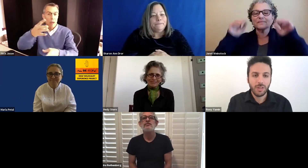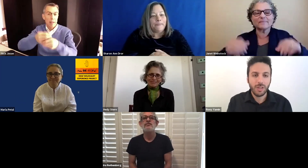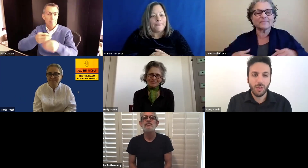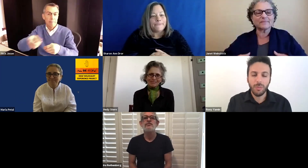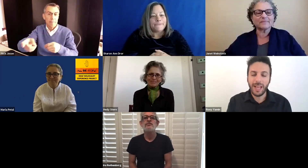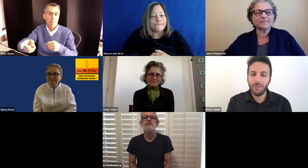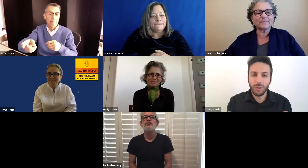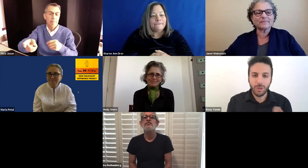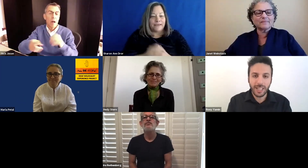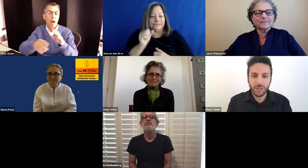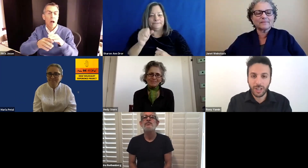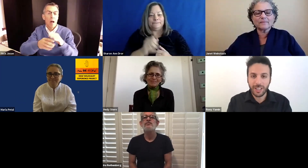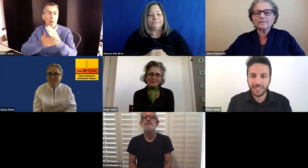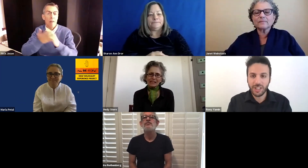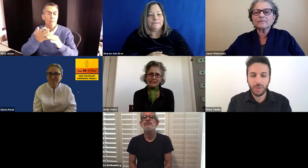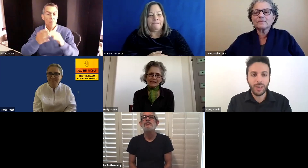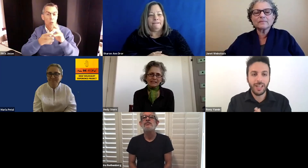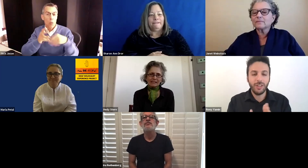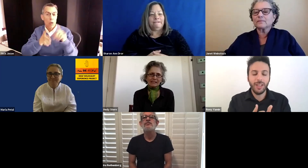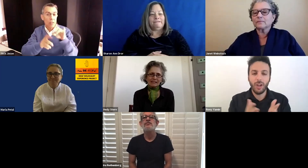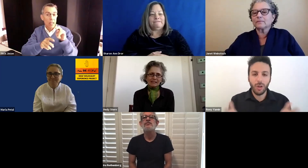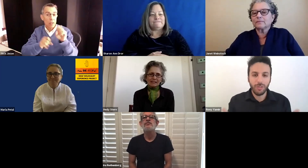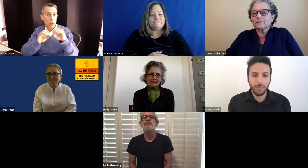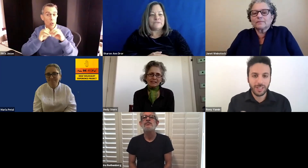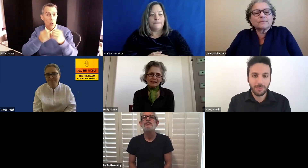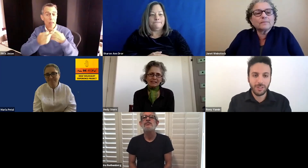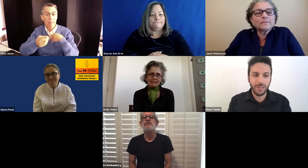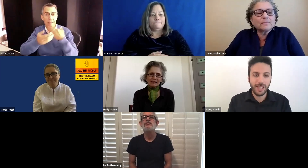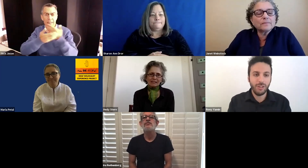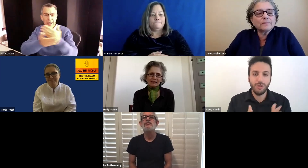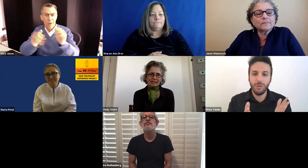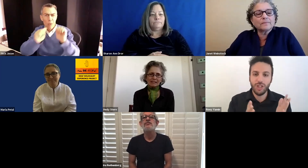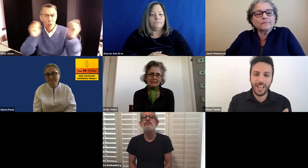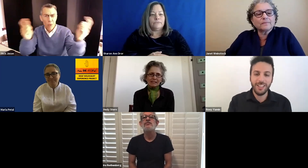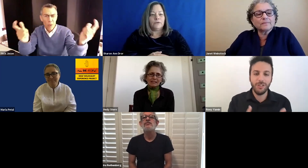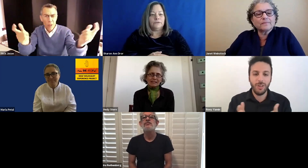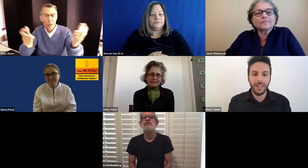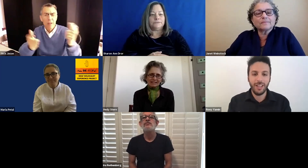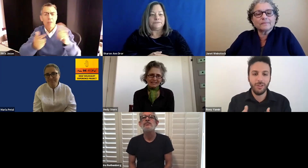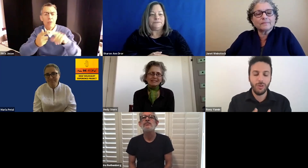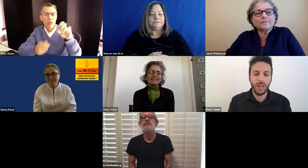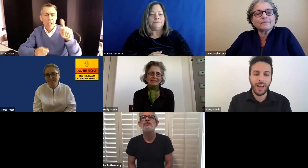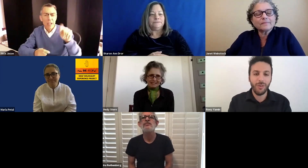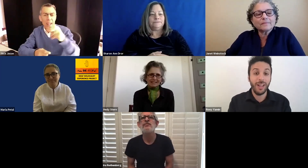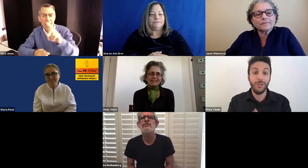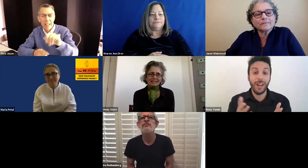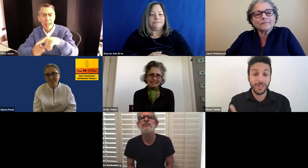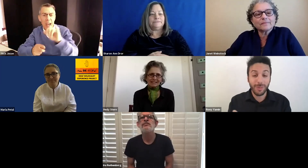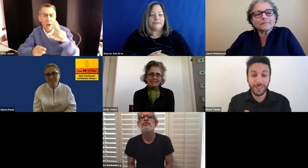So on behalf of the World Zionist Organization, I would like to thank all of the participants today, to Janet, to Hedy, and to Ira, and to Ira's mother as